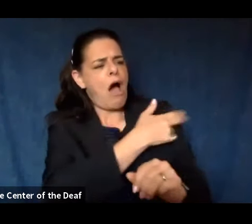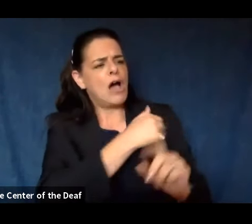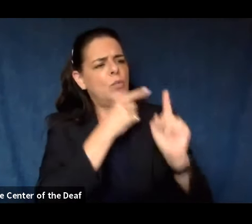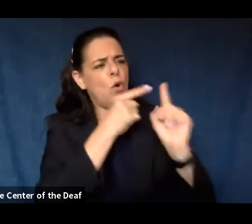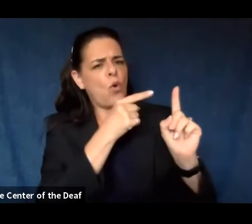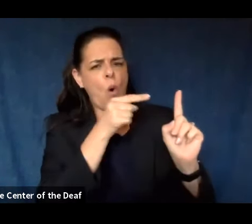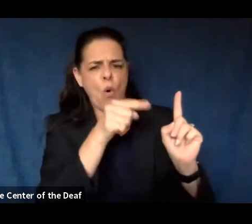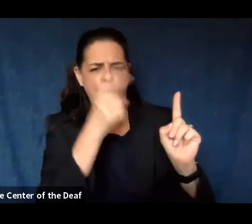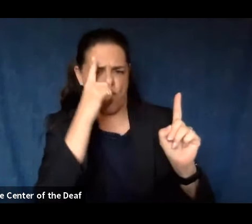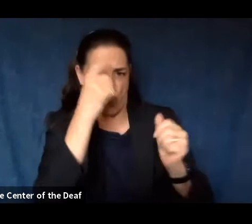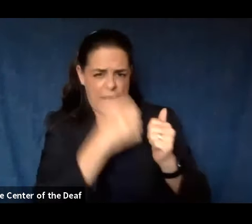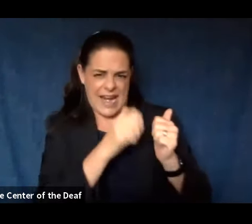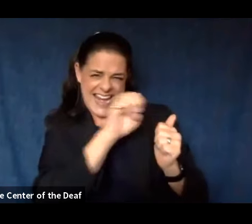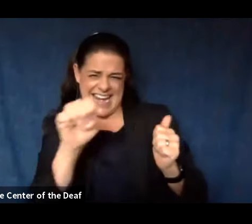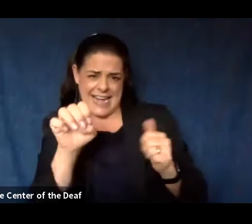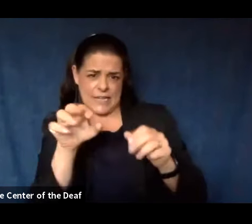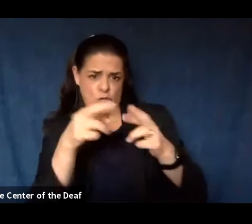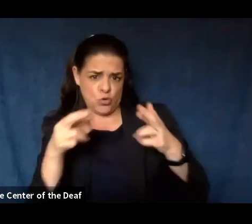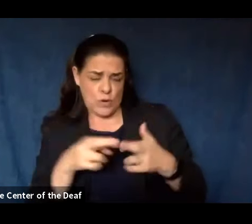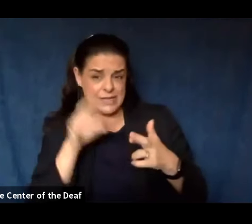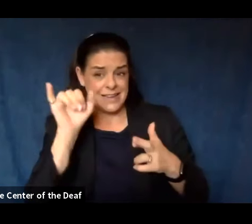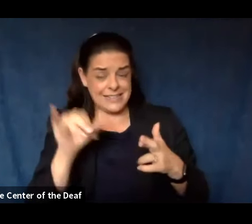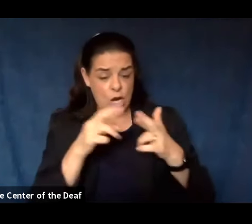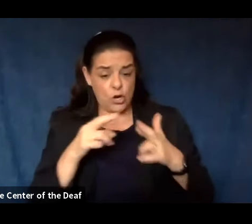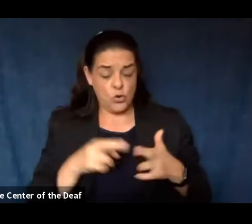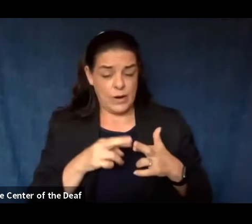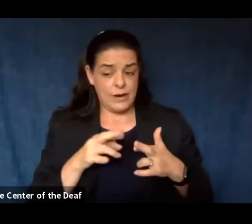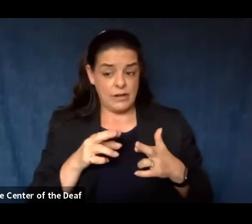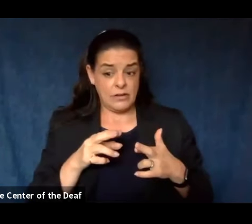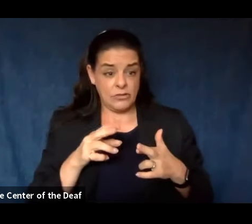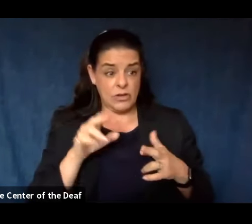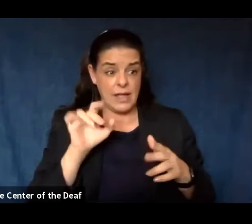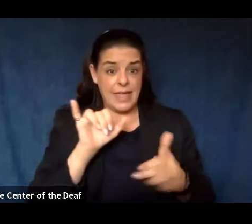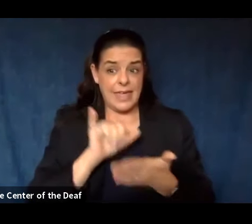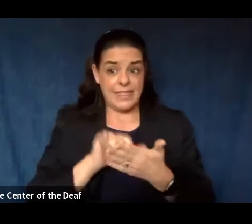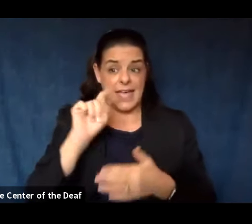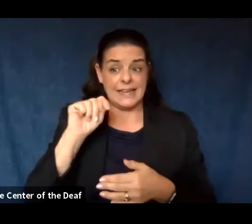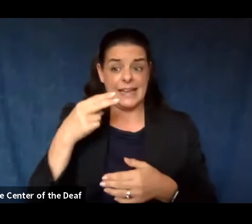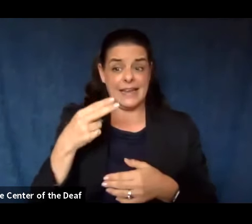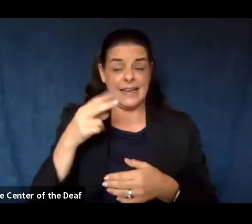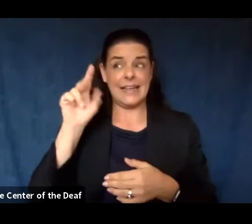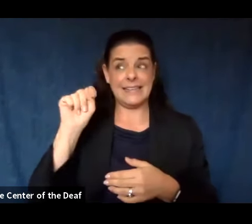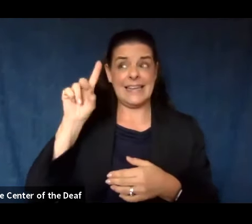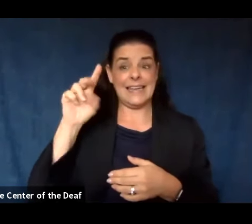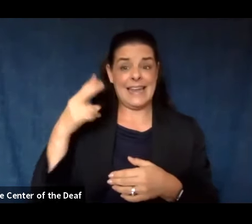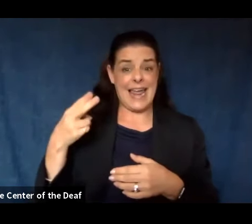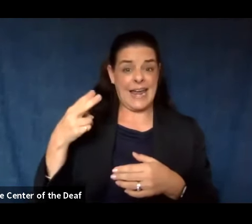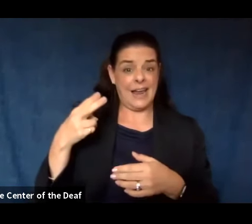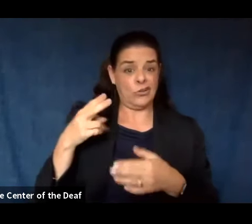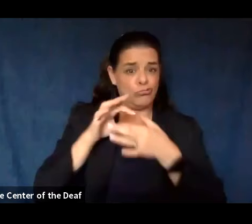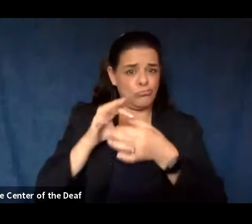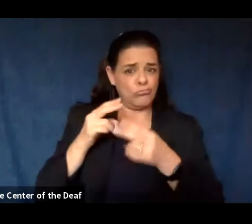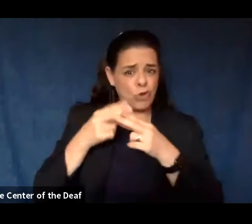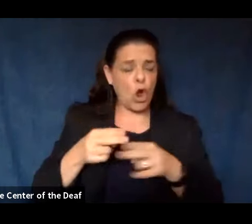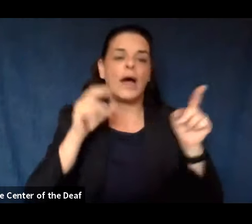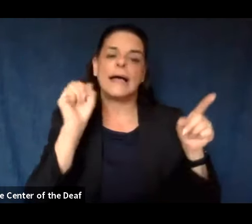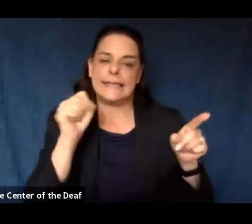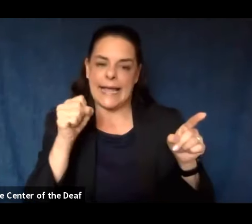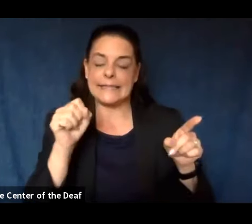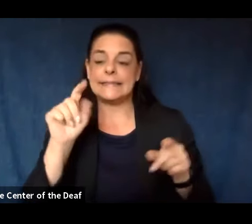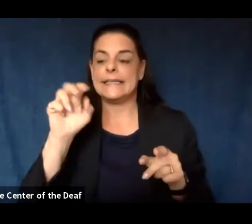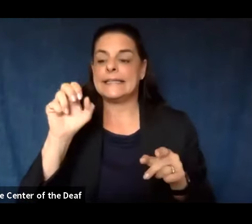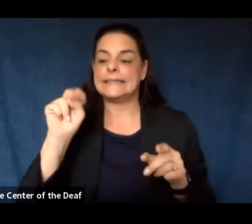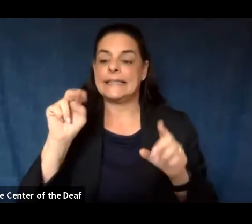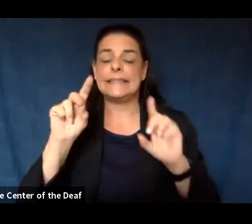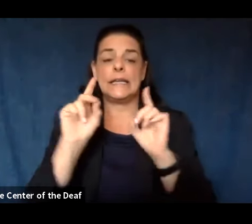for our East region. Is that the region as defined by TDH? Yes, so it's East Region and Knox County. So Tennessee Department of Health